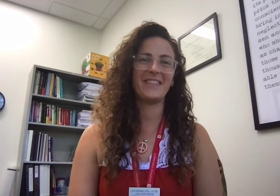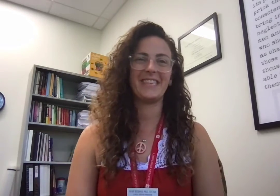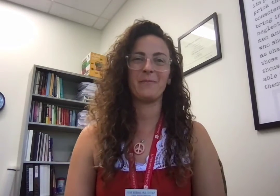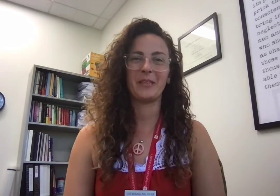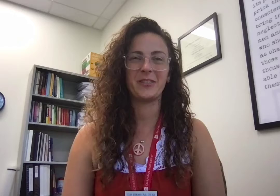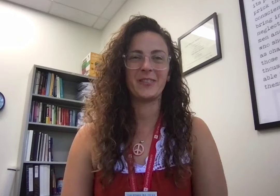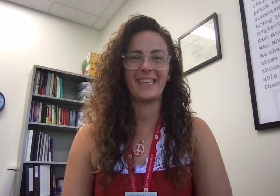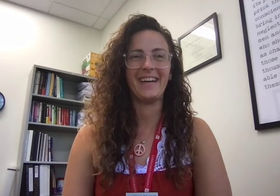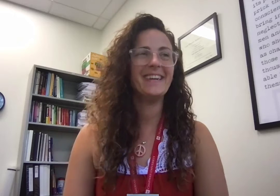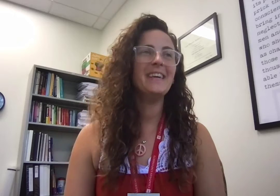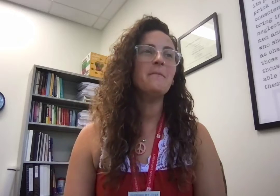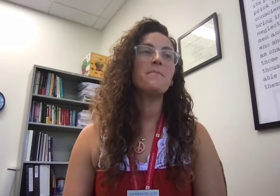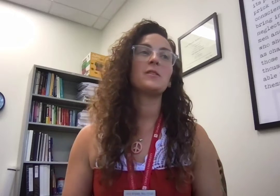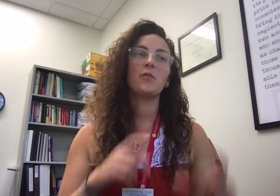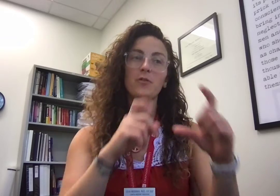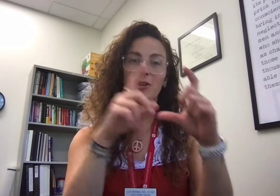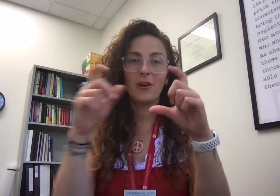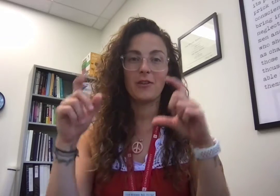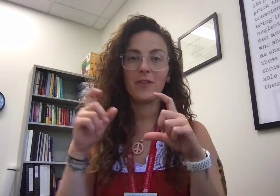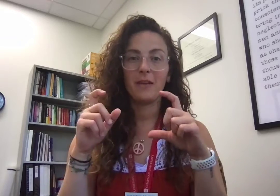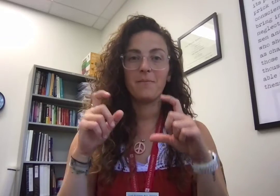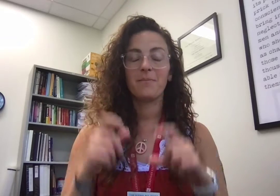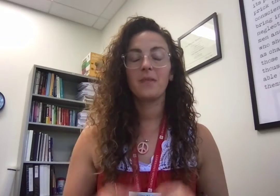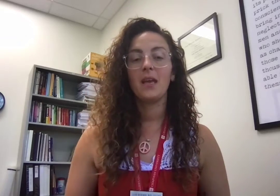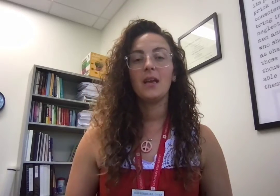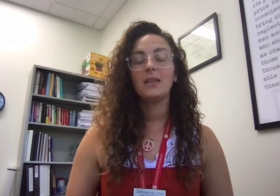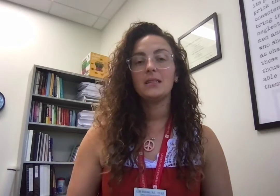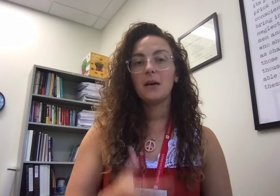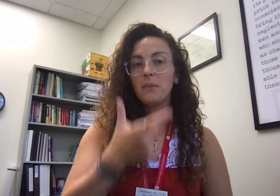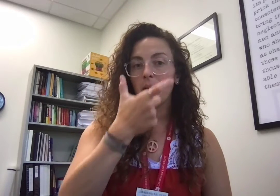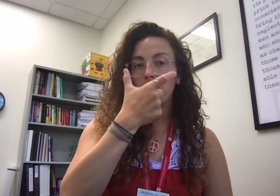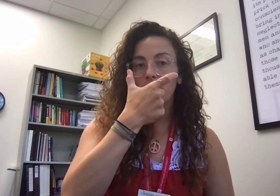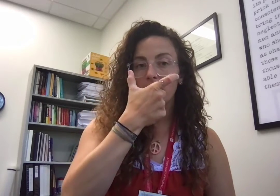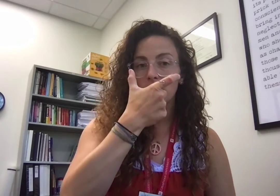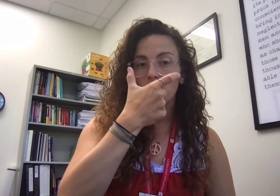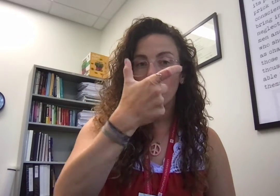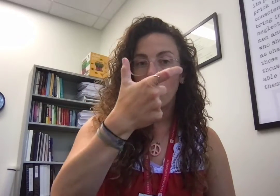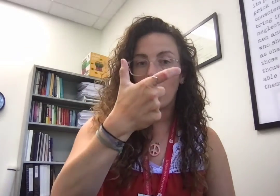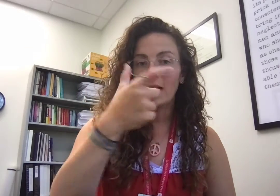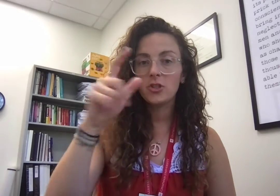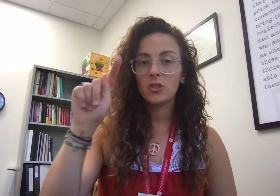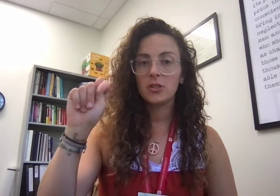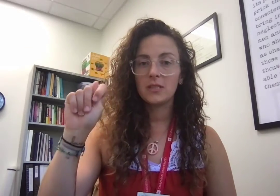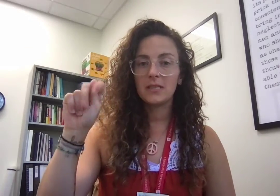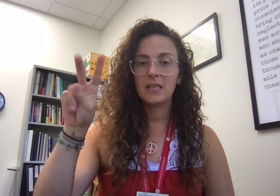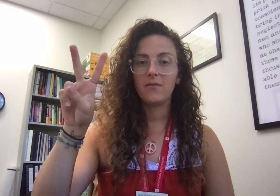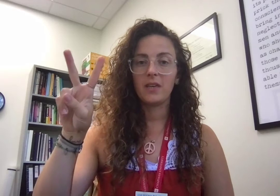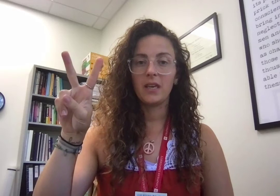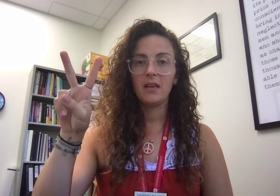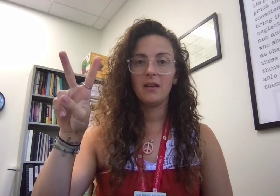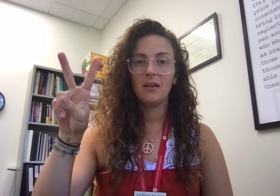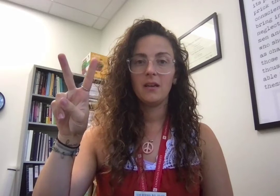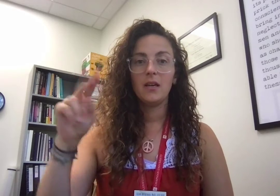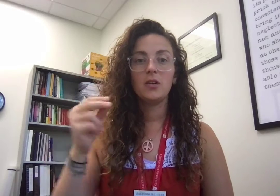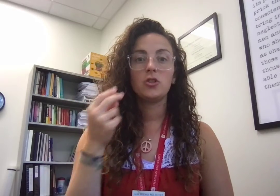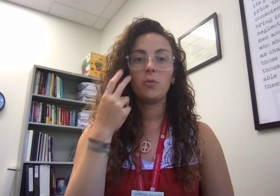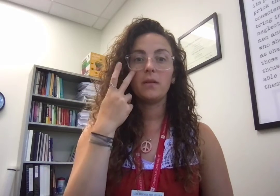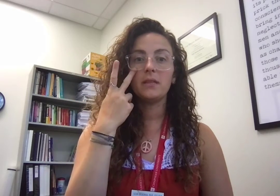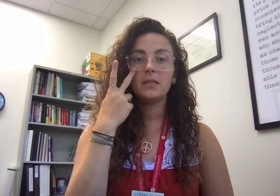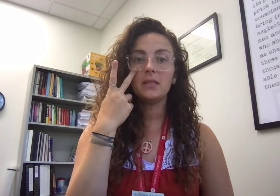take pictures now. So photography. Some people like to watch TV. So while this is the